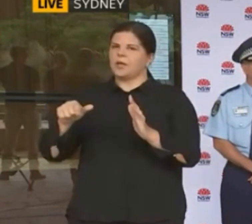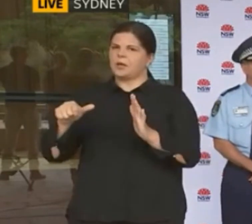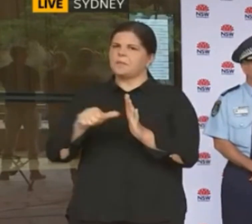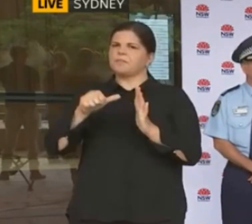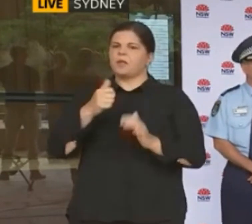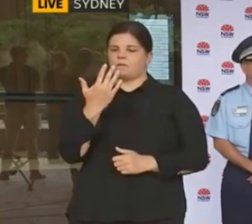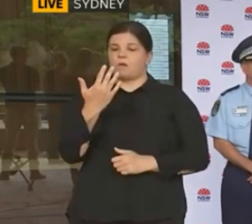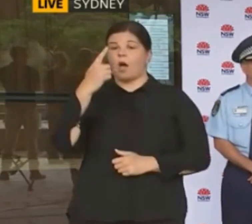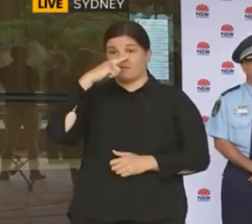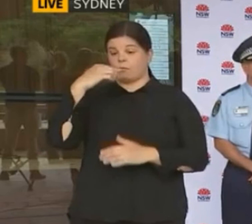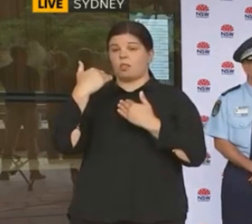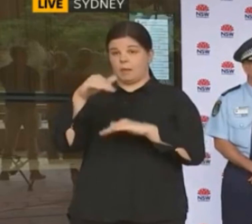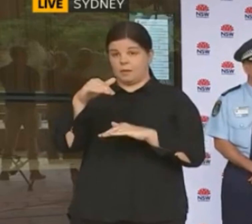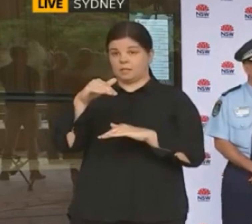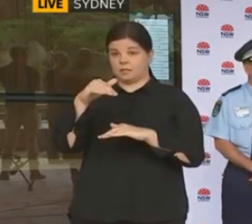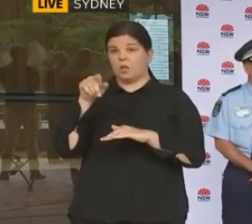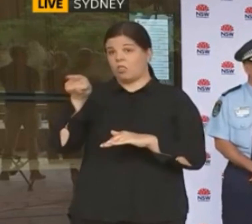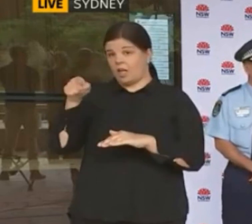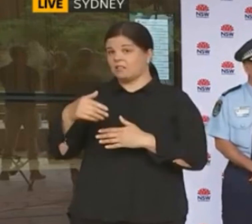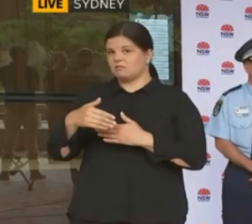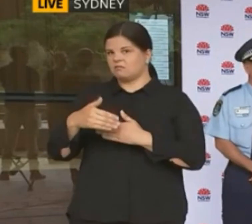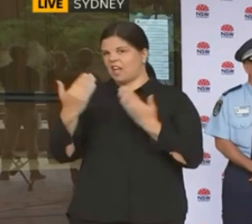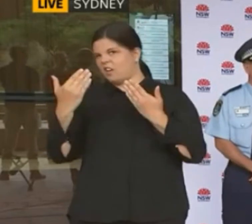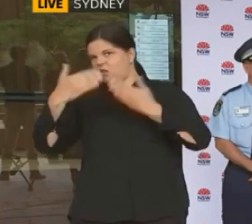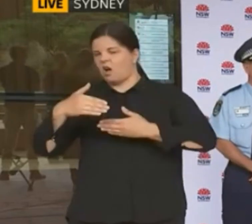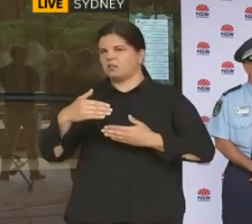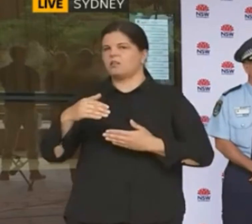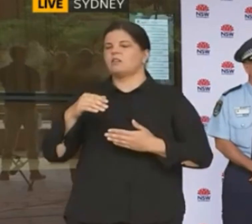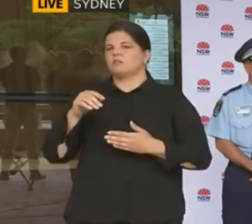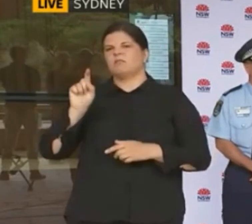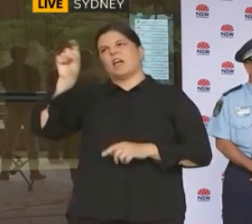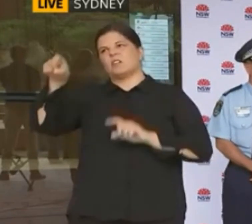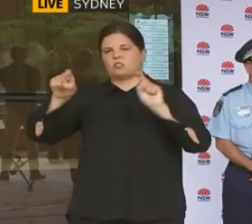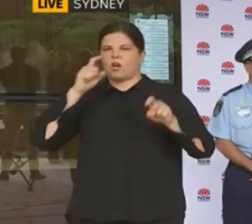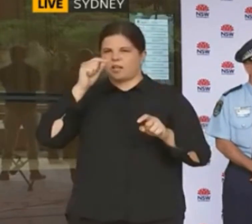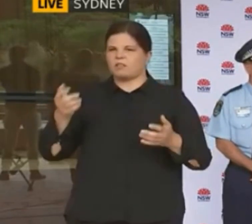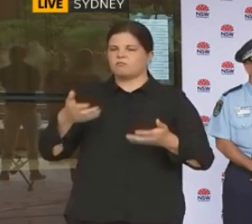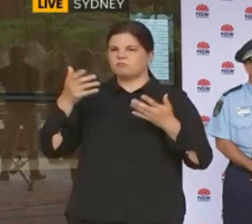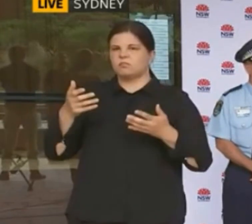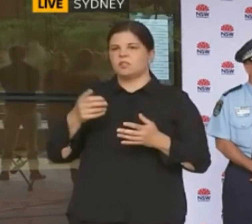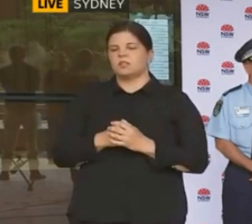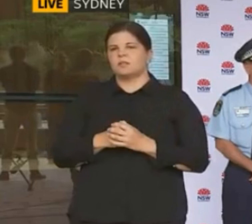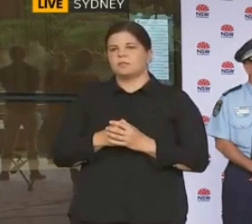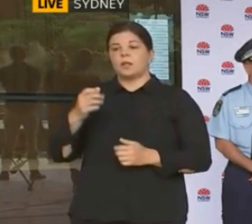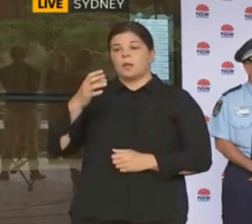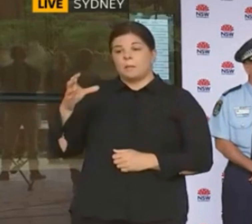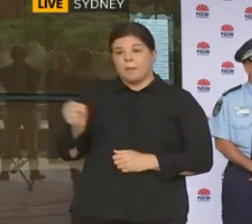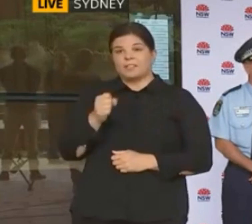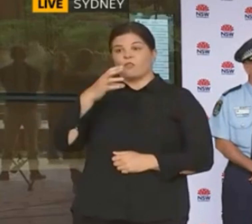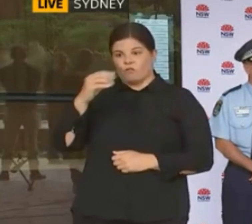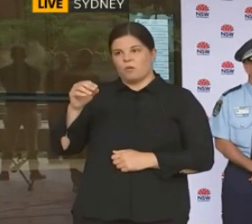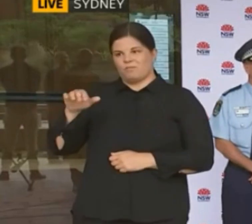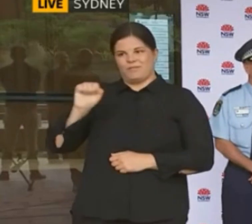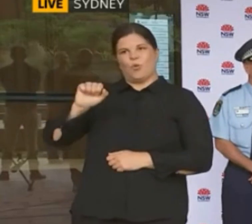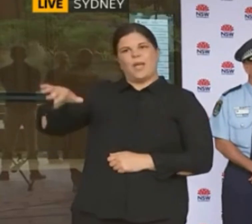to the limit that you can get together for outdoor recreation. And again, all those people have to be within the northern zone. In